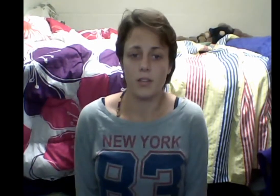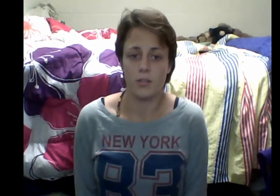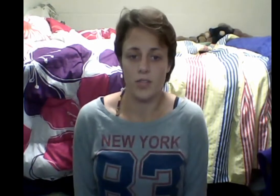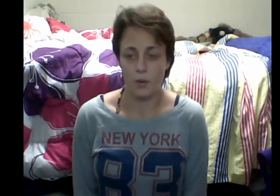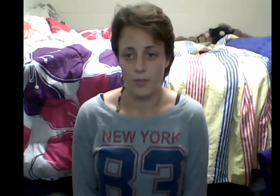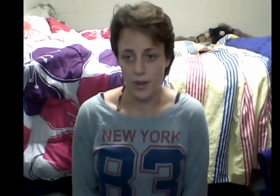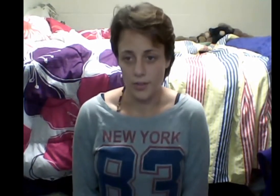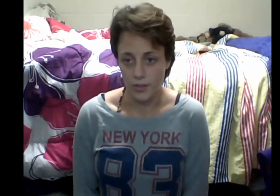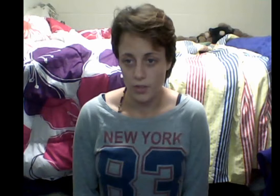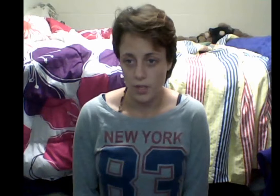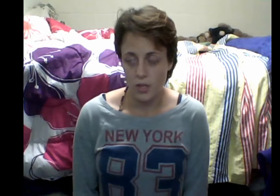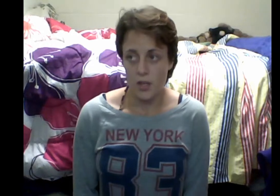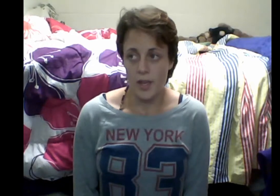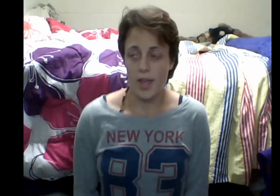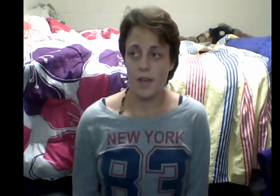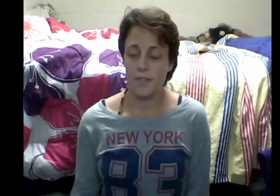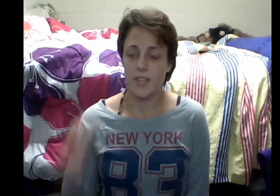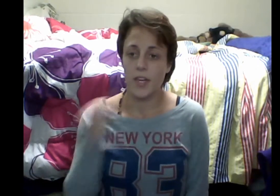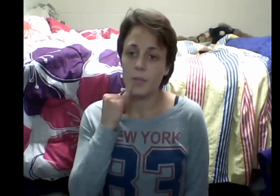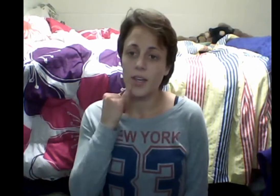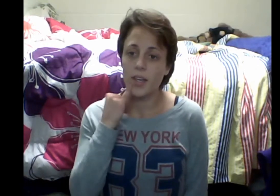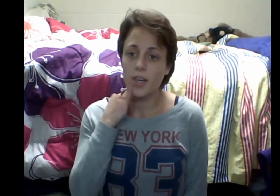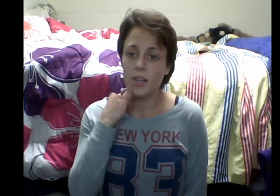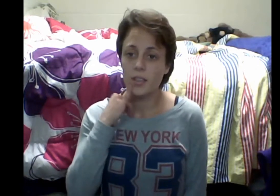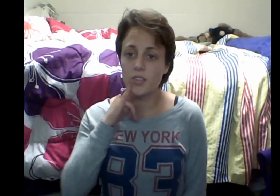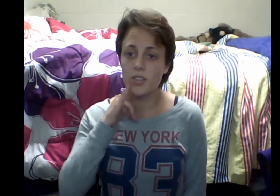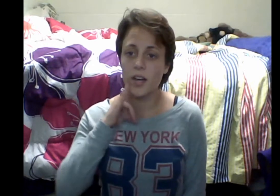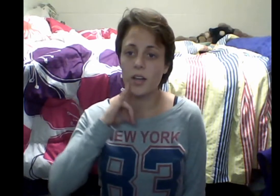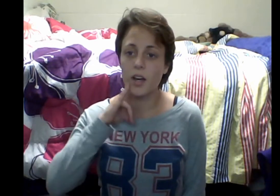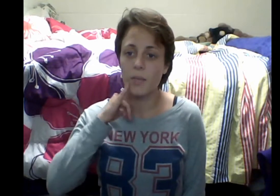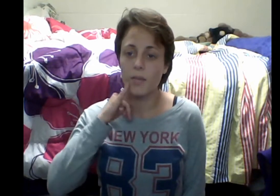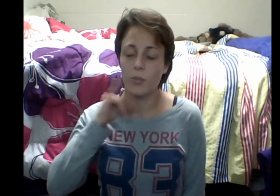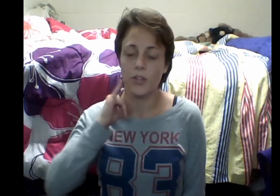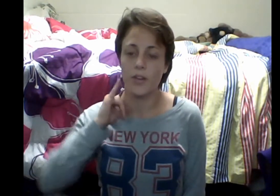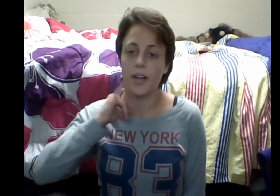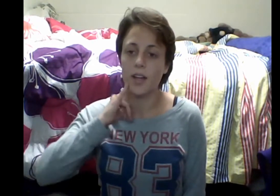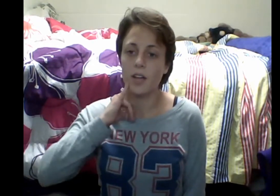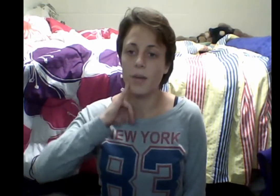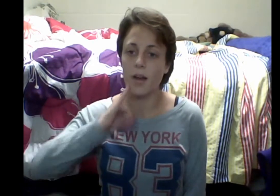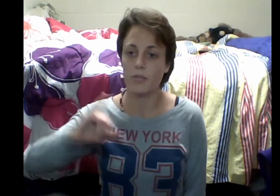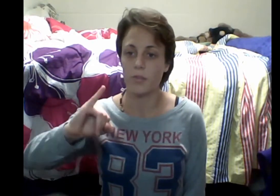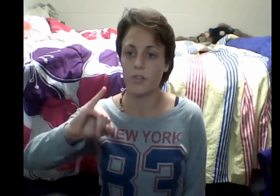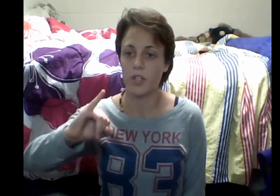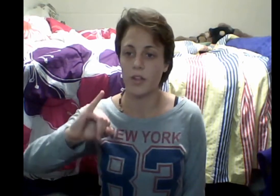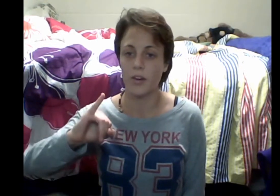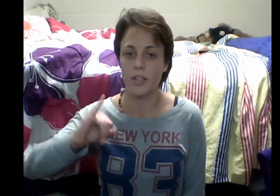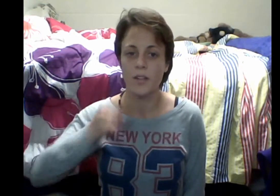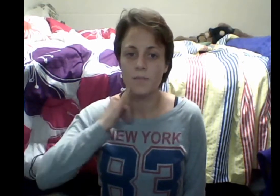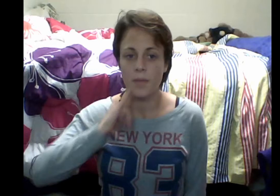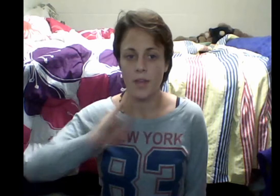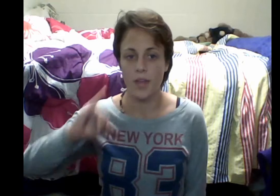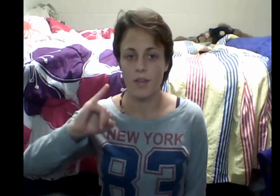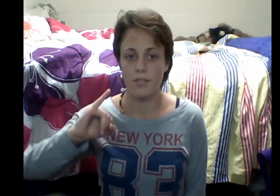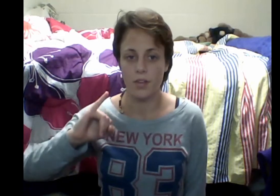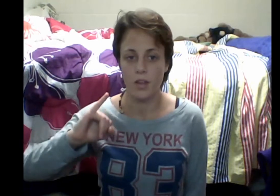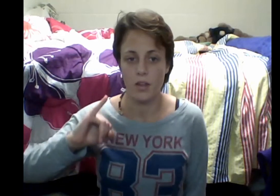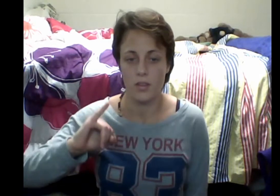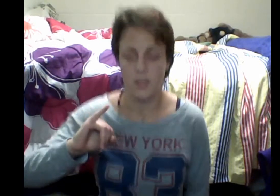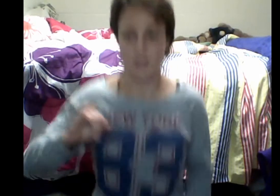lose, I will follow you. If, just take your pinky and just kind of come with your right hand, come out from your chin area. If this